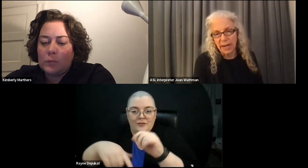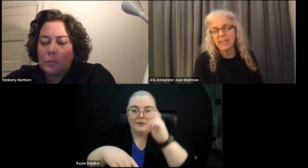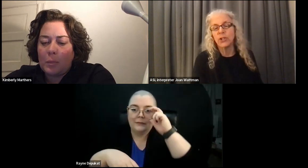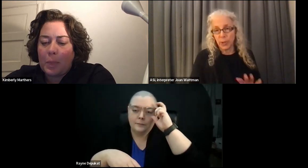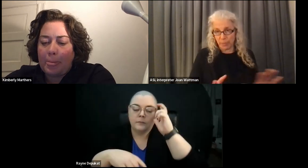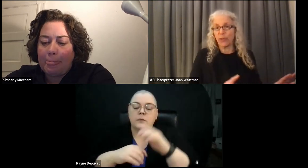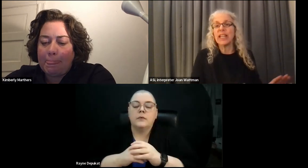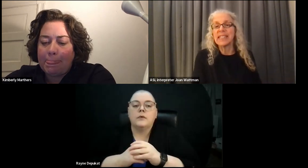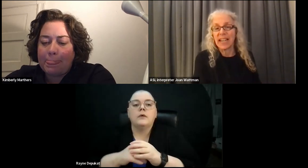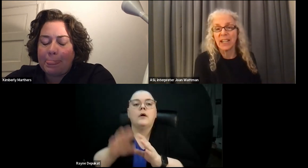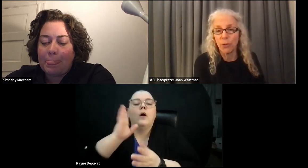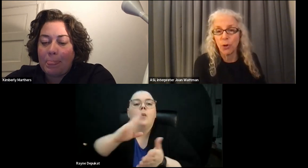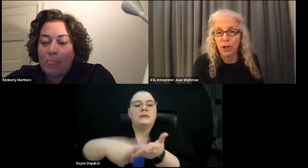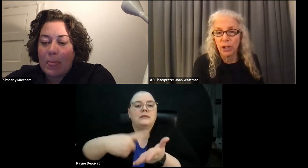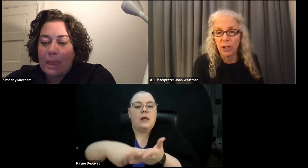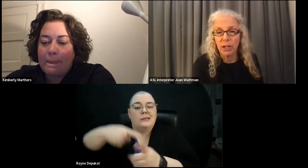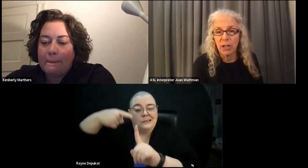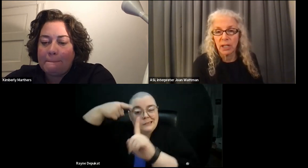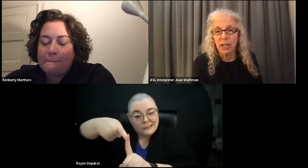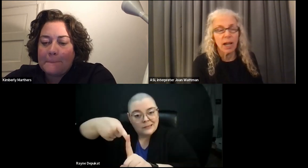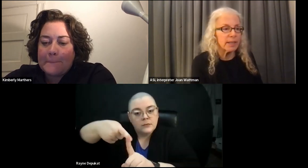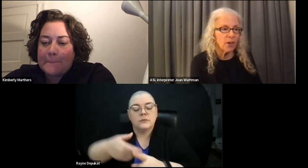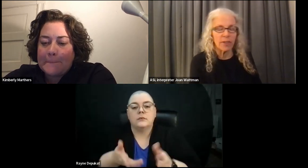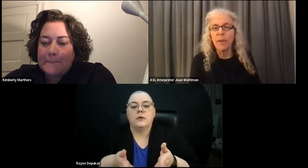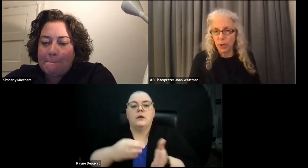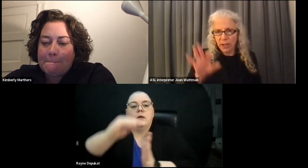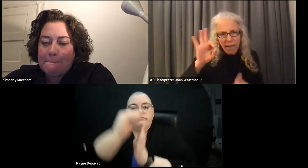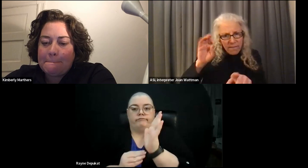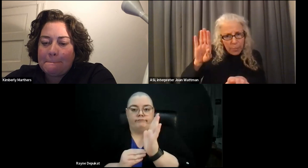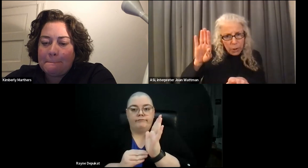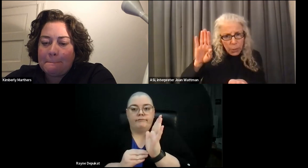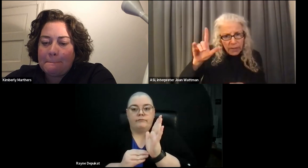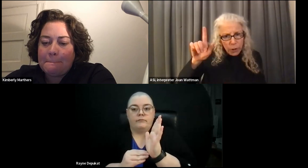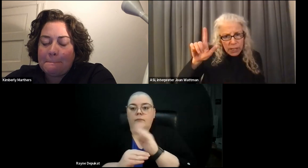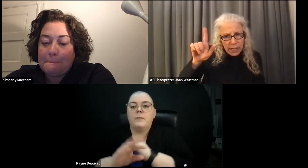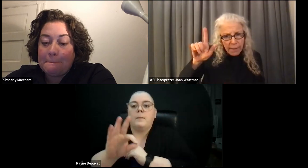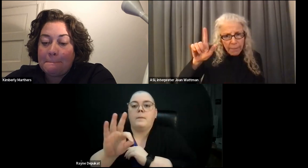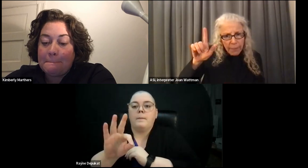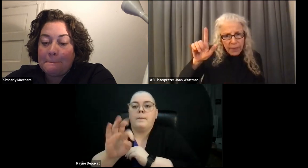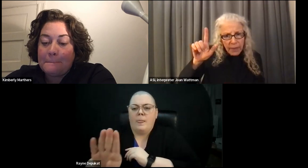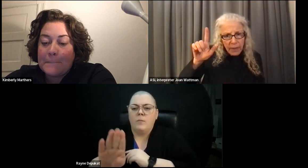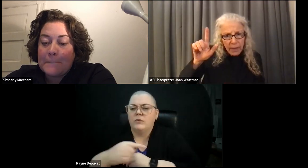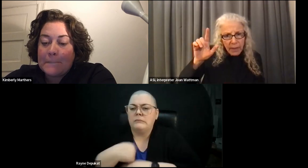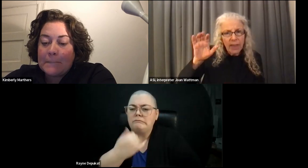We wanted to do it before the executive order. February 21st.